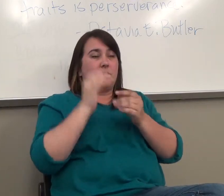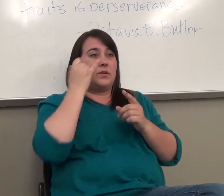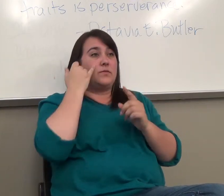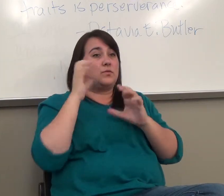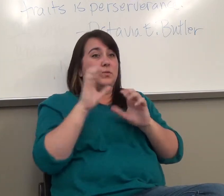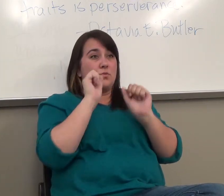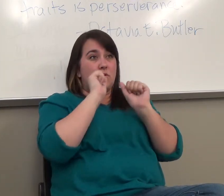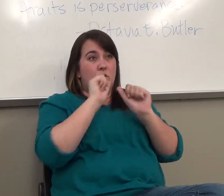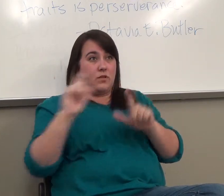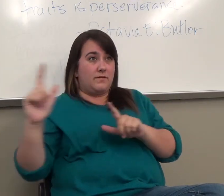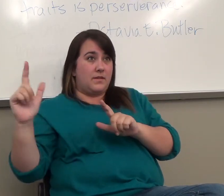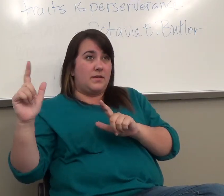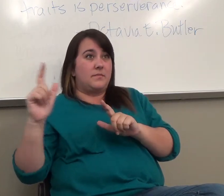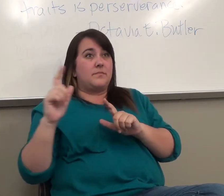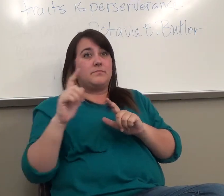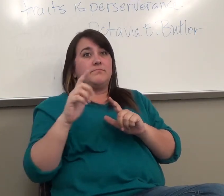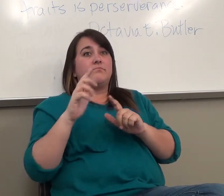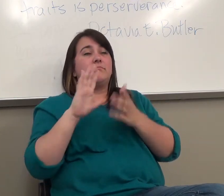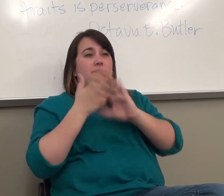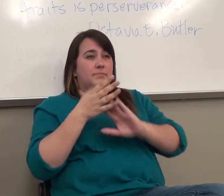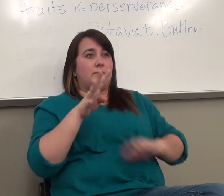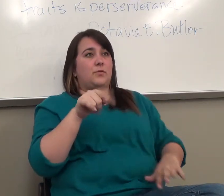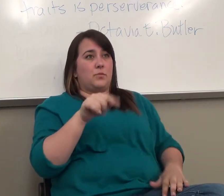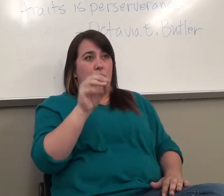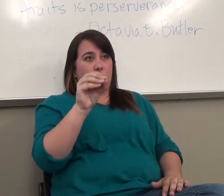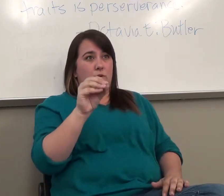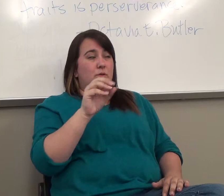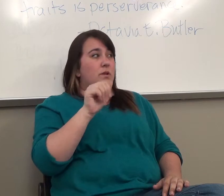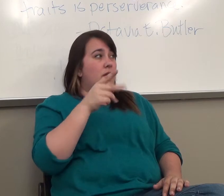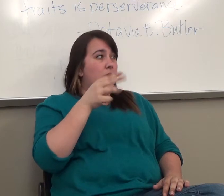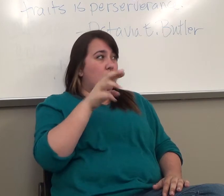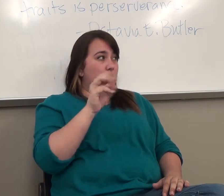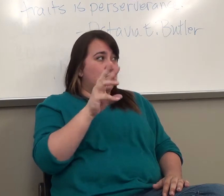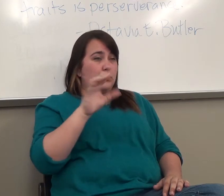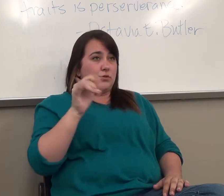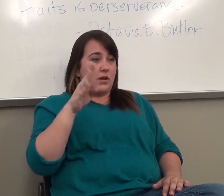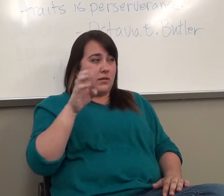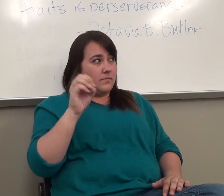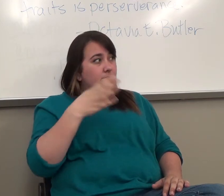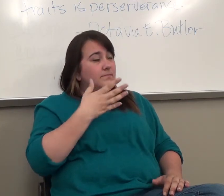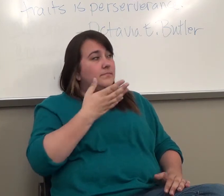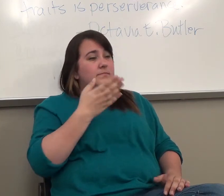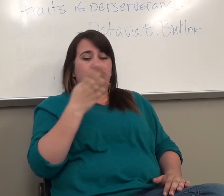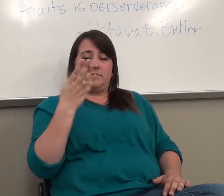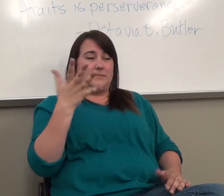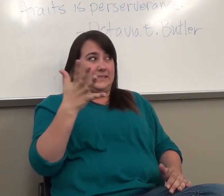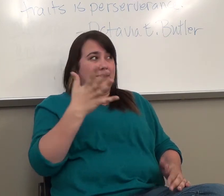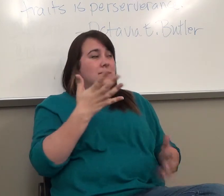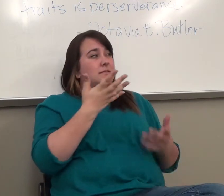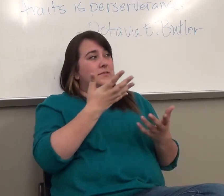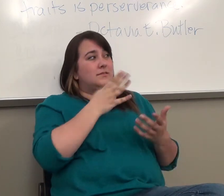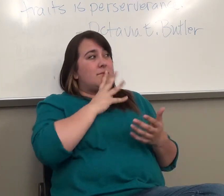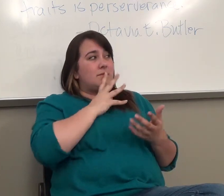you get a 4.0. Okay, Andrew and Jacob, you guys need to pay attention because you're going to have questions about this, okay?